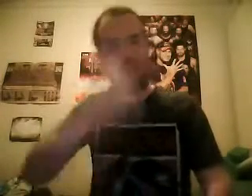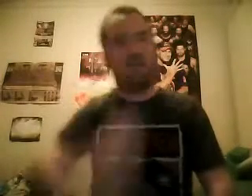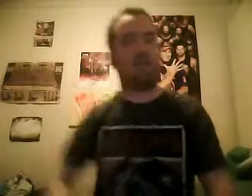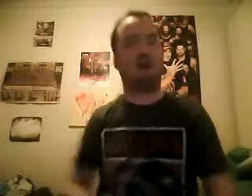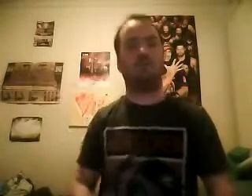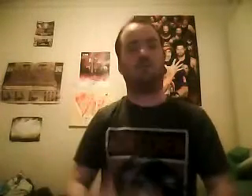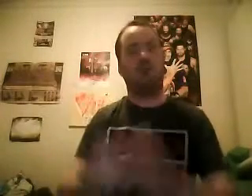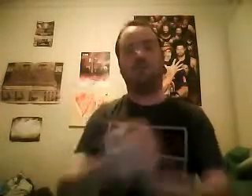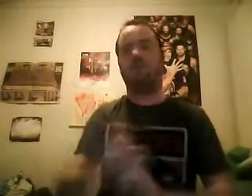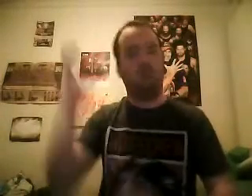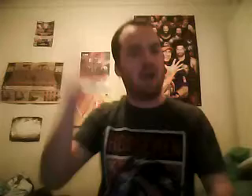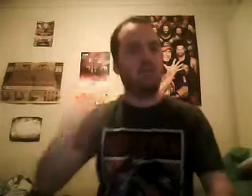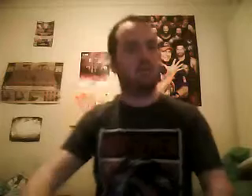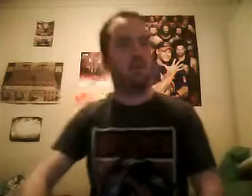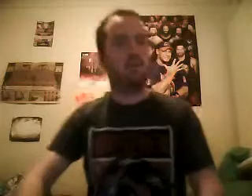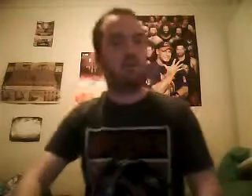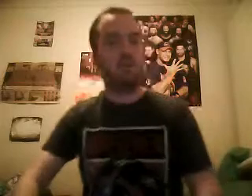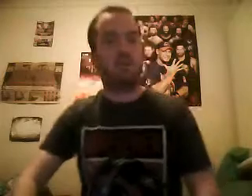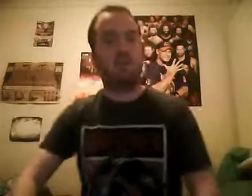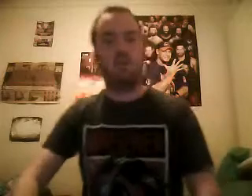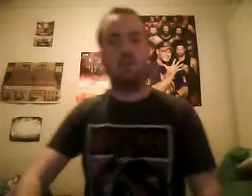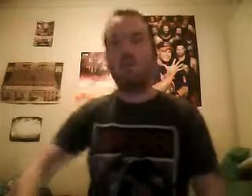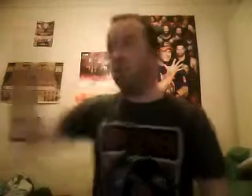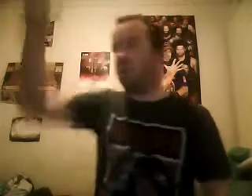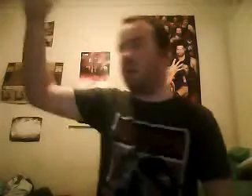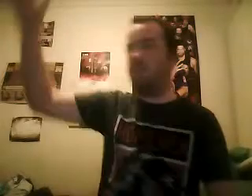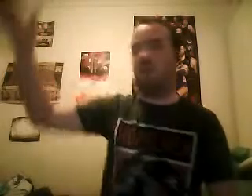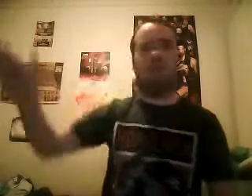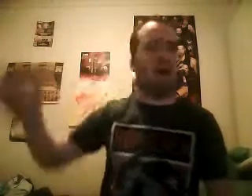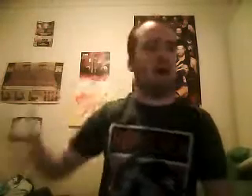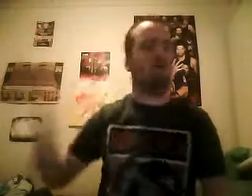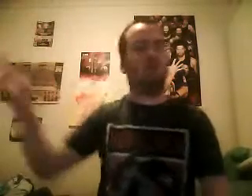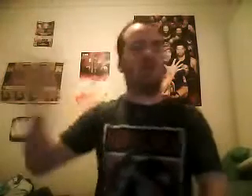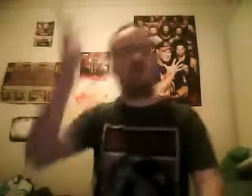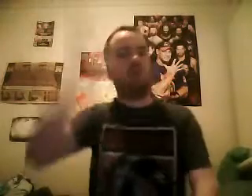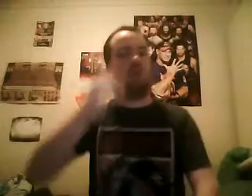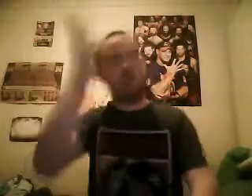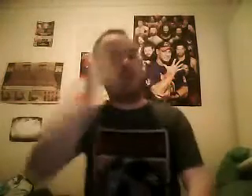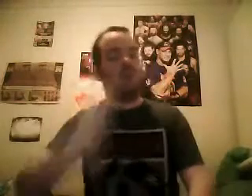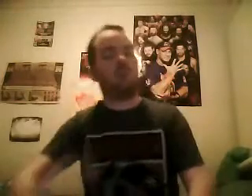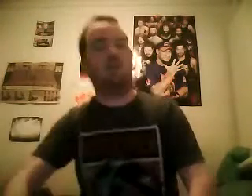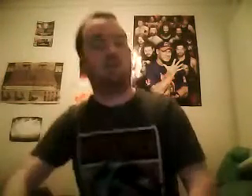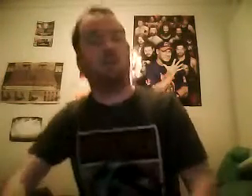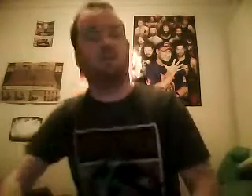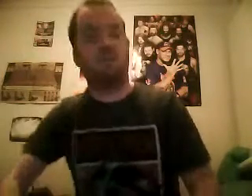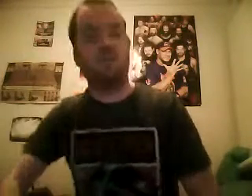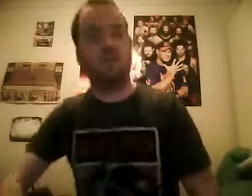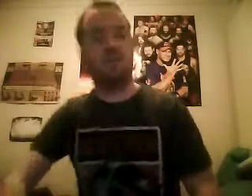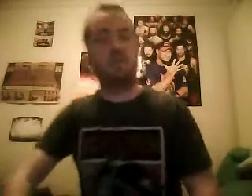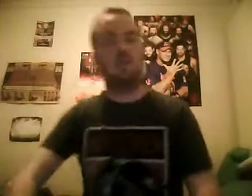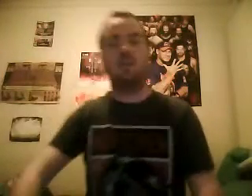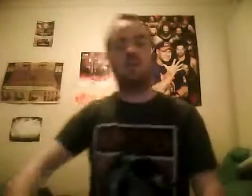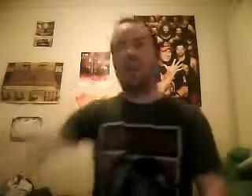was Hardcore Champion, right? All the people that won the Hardcore Championship, yeah, they're jokes too. The